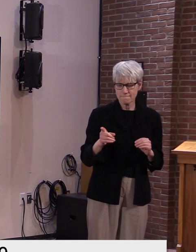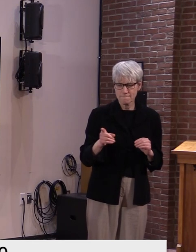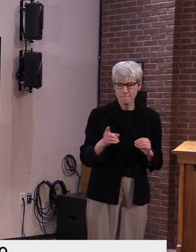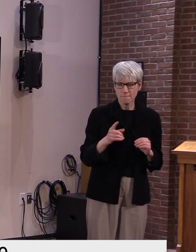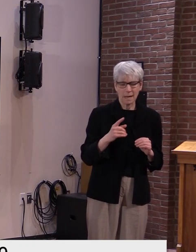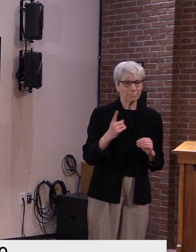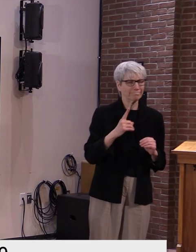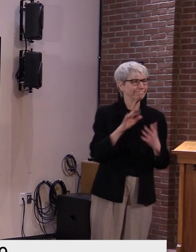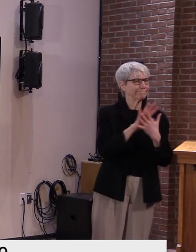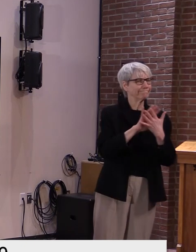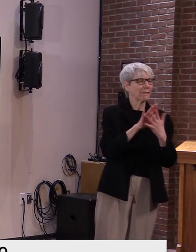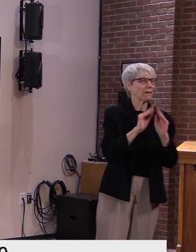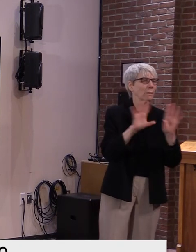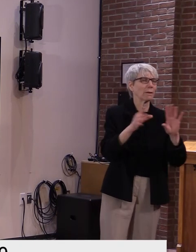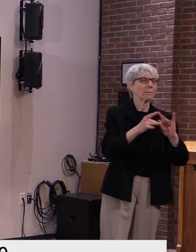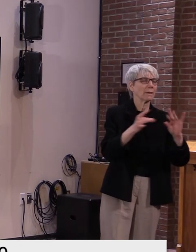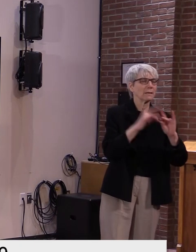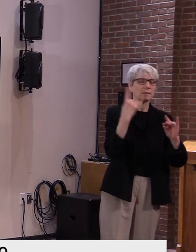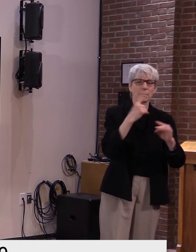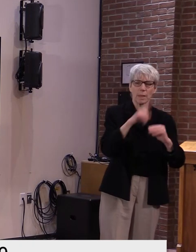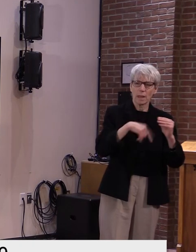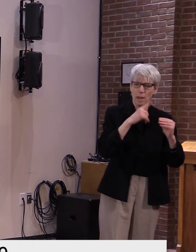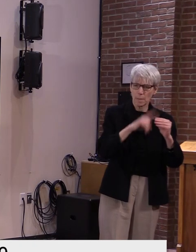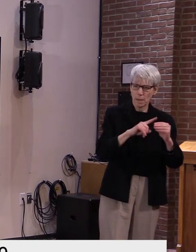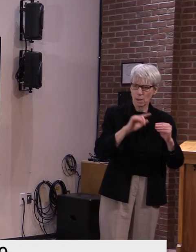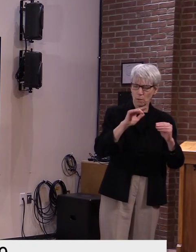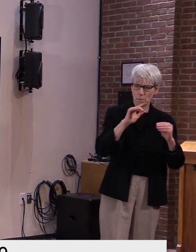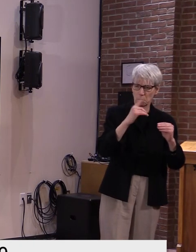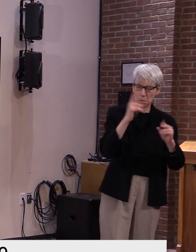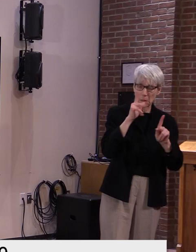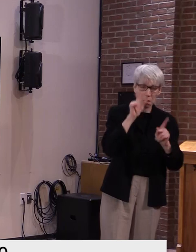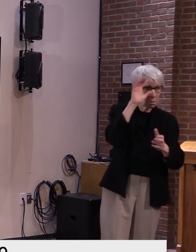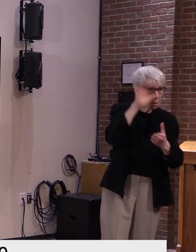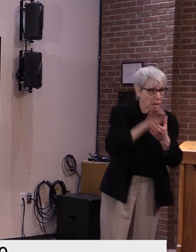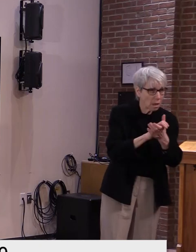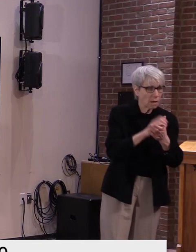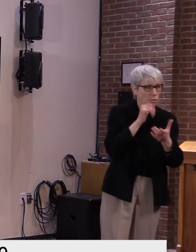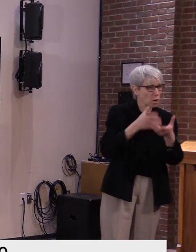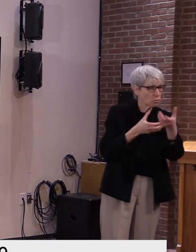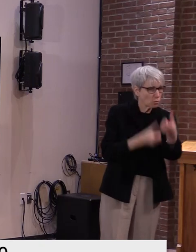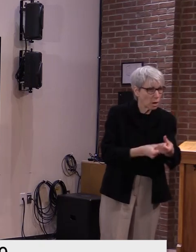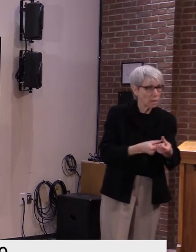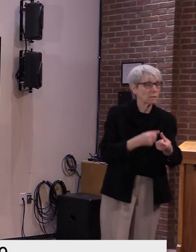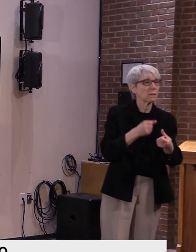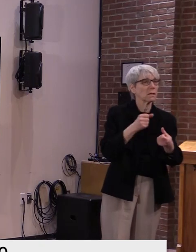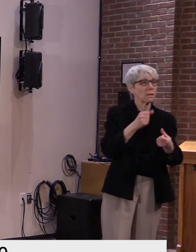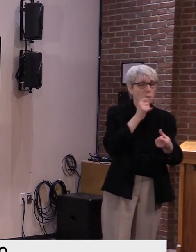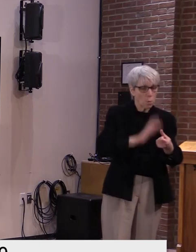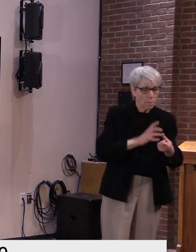an update on what you think the truth of the matter is? Dr. Levine.